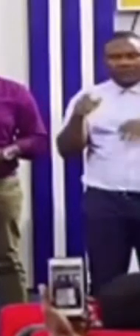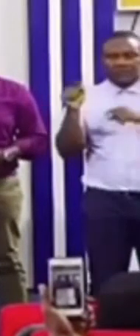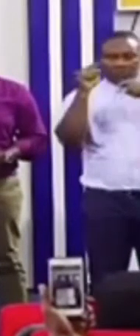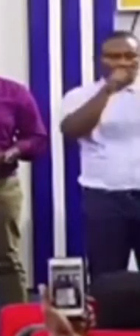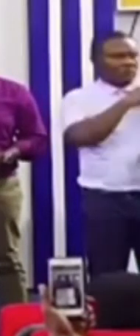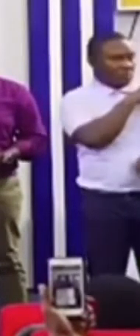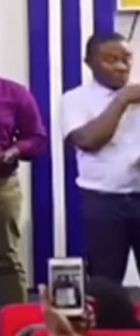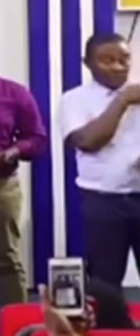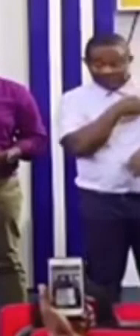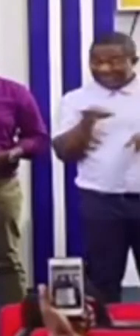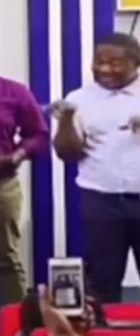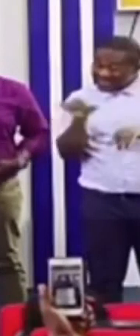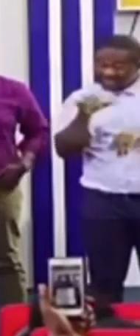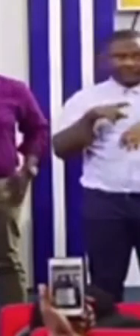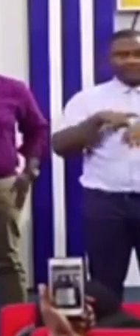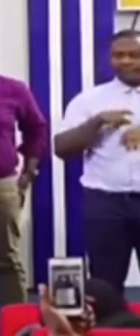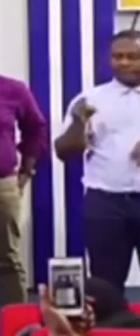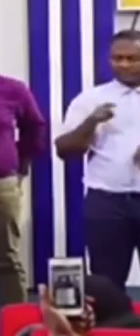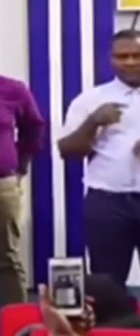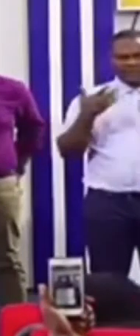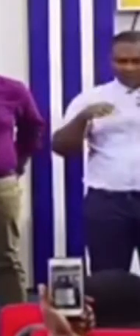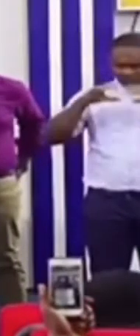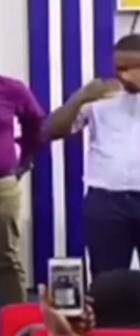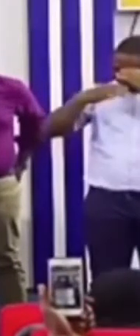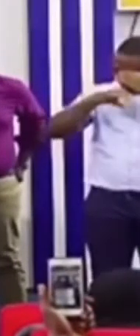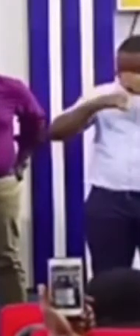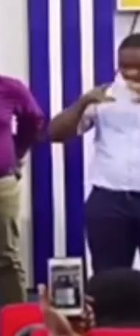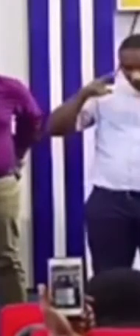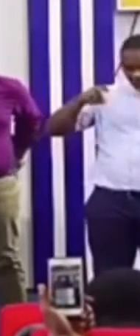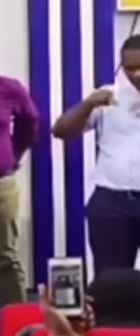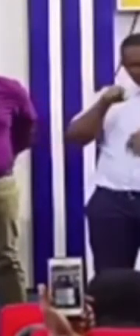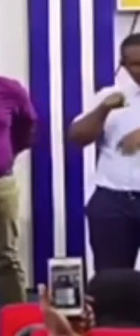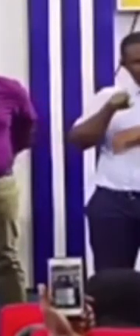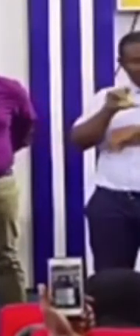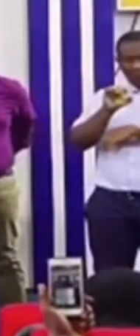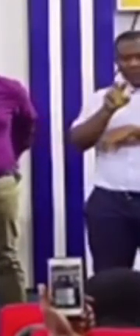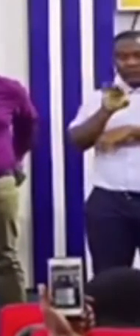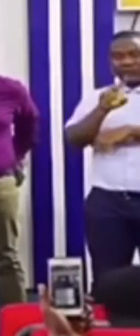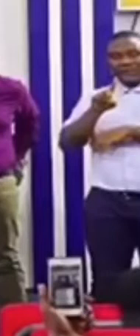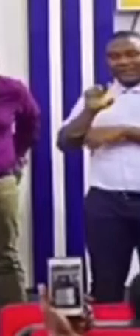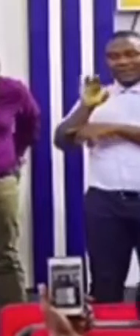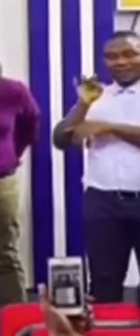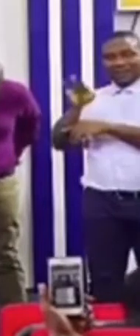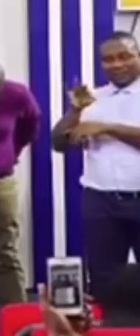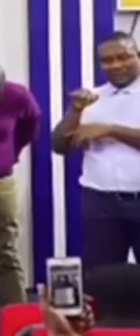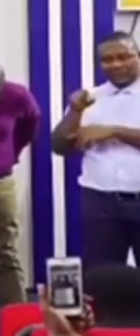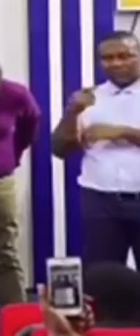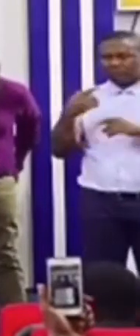day. He was identified as a suspected case of COVID-19. Sample was